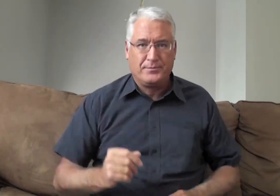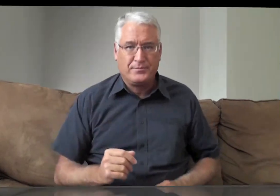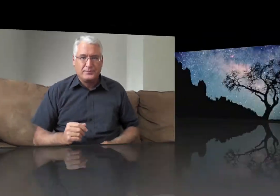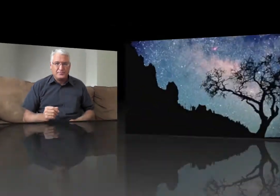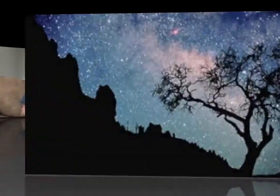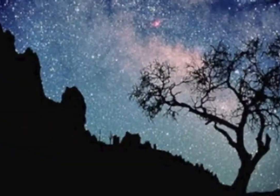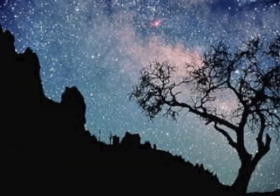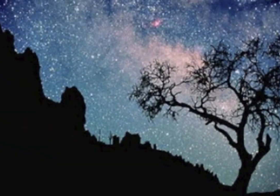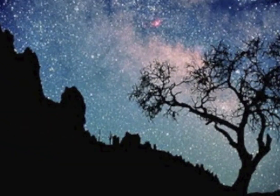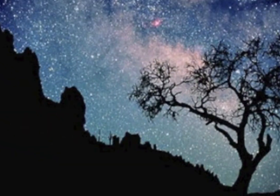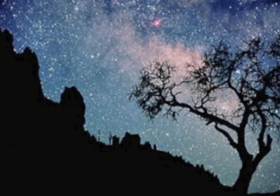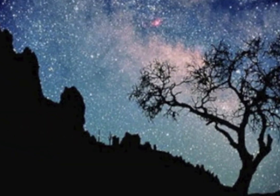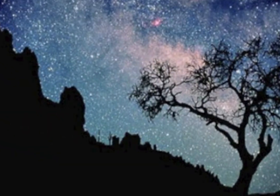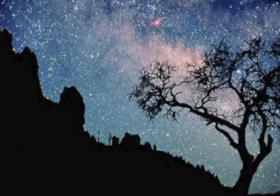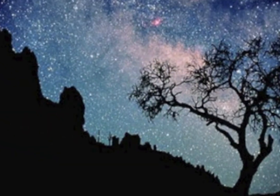see.